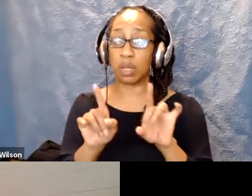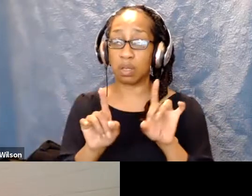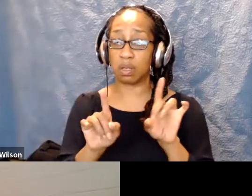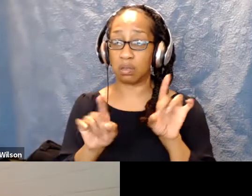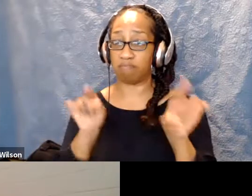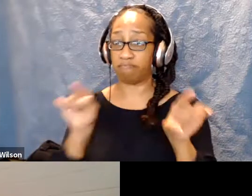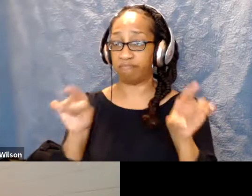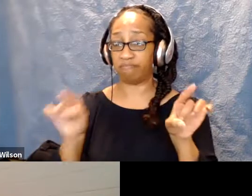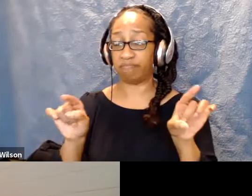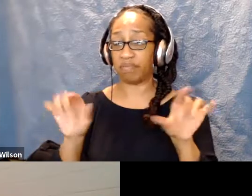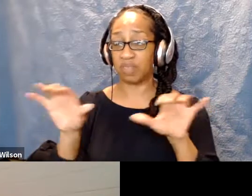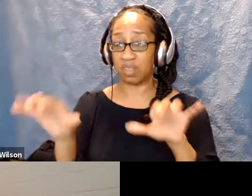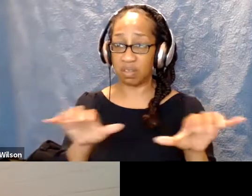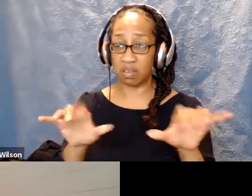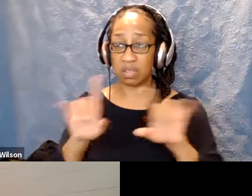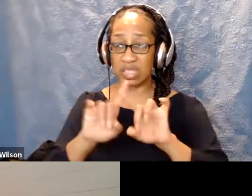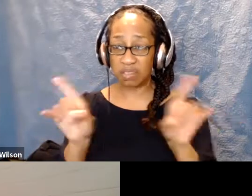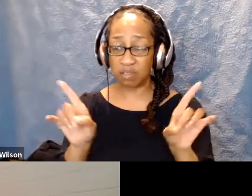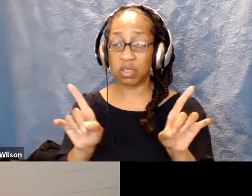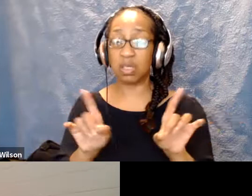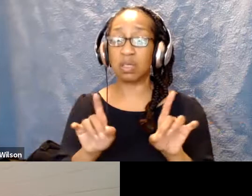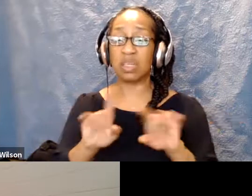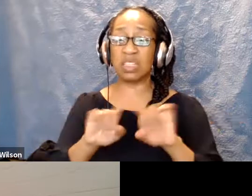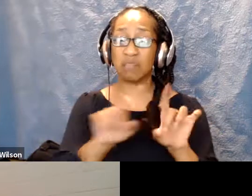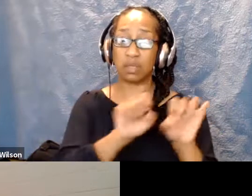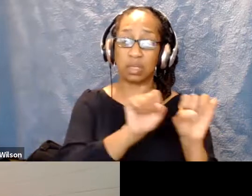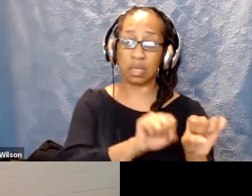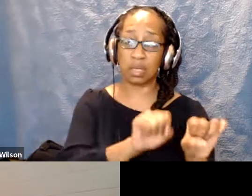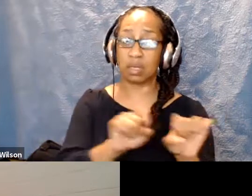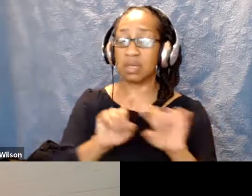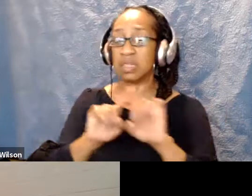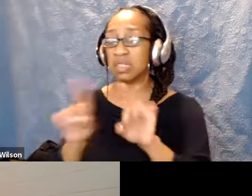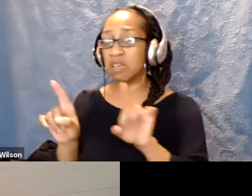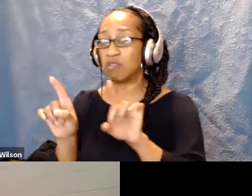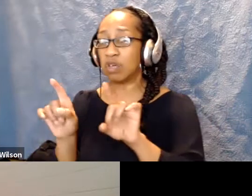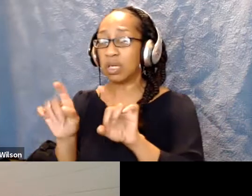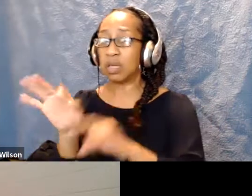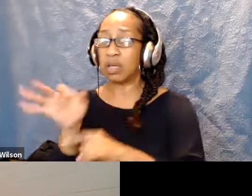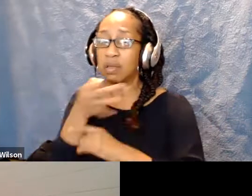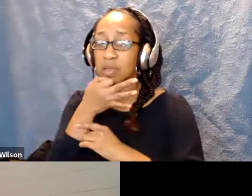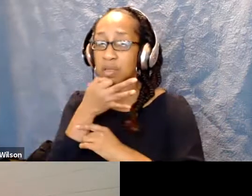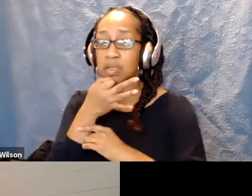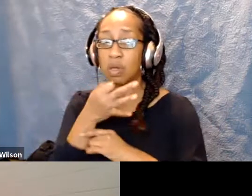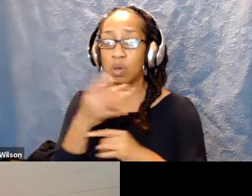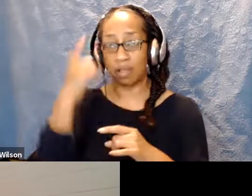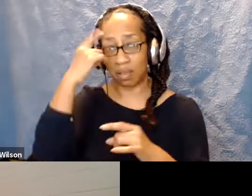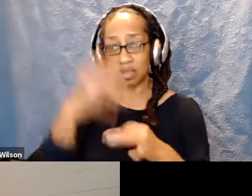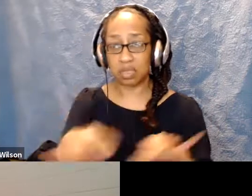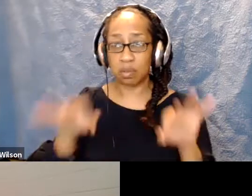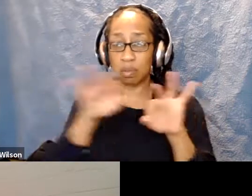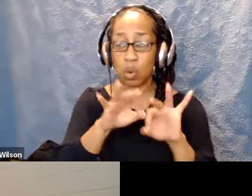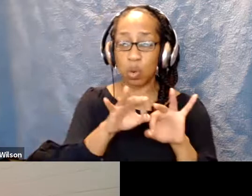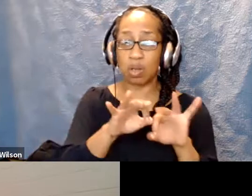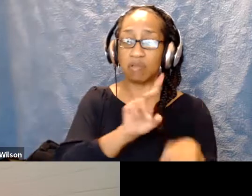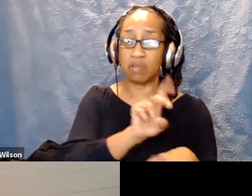have different capabilities and different areas of expertise. So I think collaborating together and educating each other was really